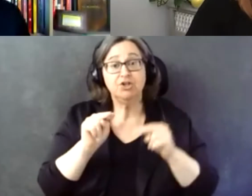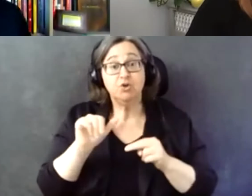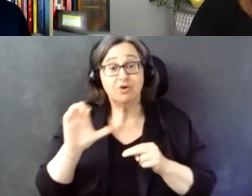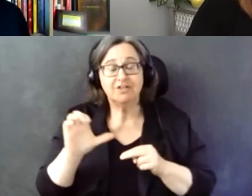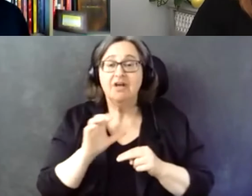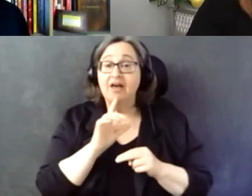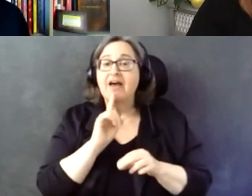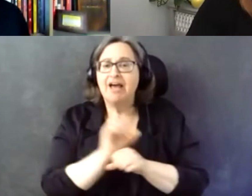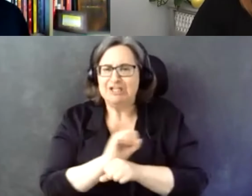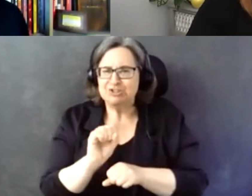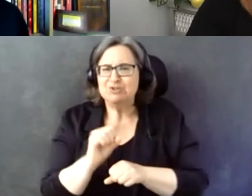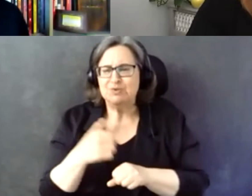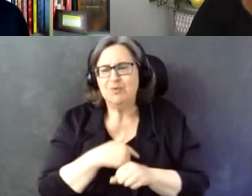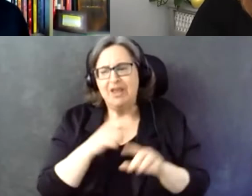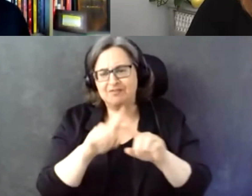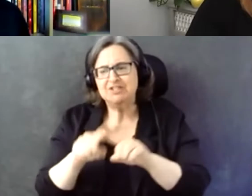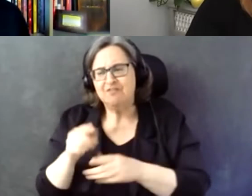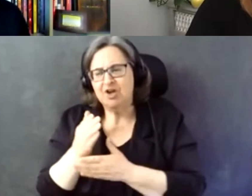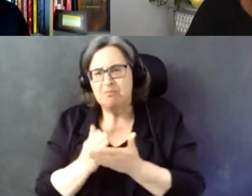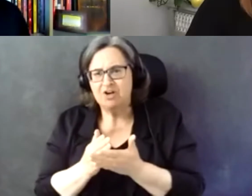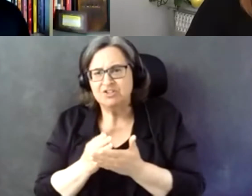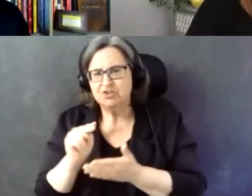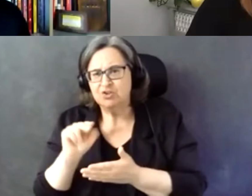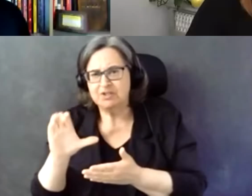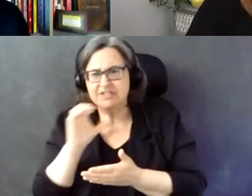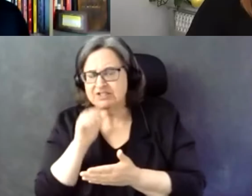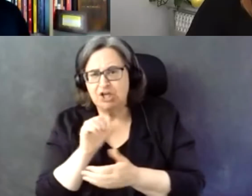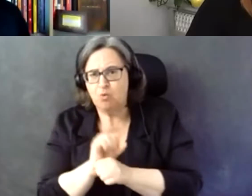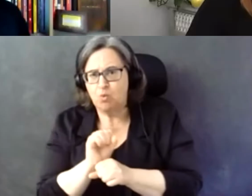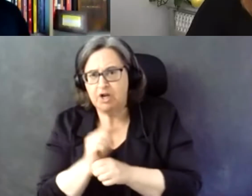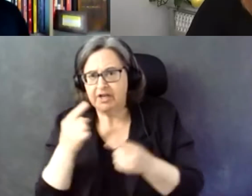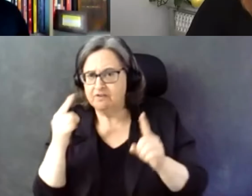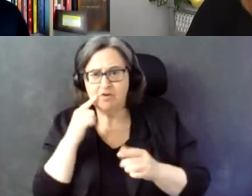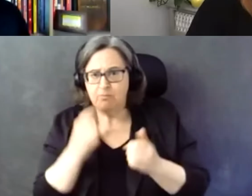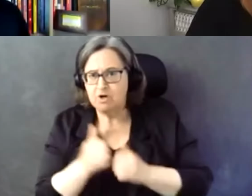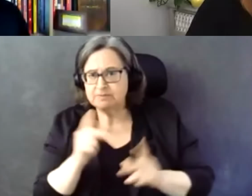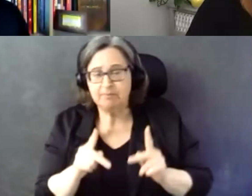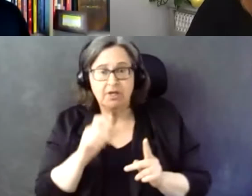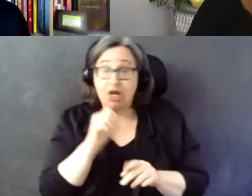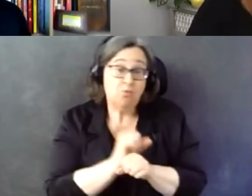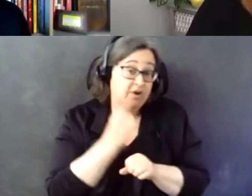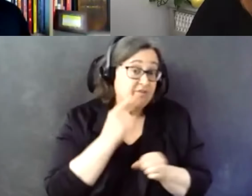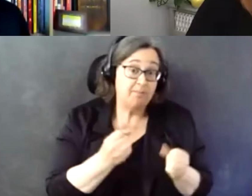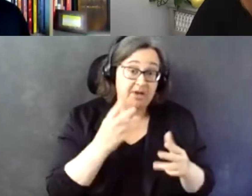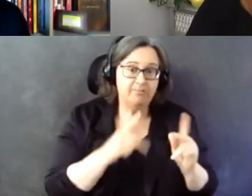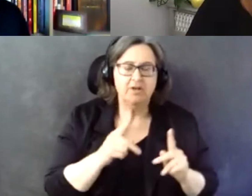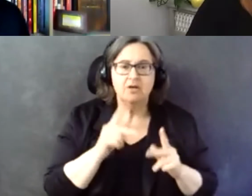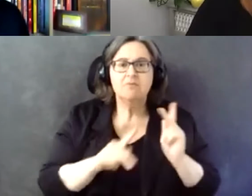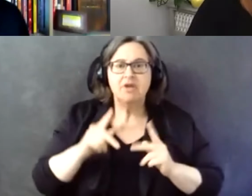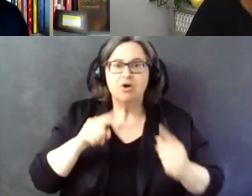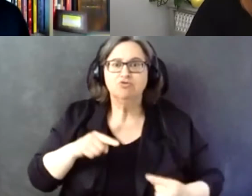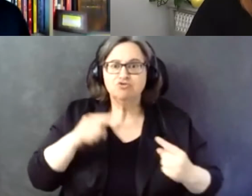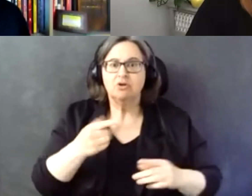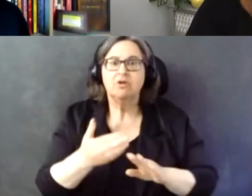there were definitely parts of the city that weren't working for most um they weren't working for many and people were really struggling well